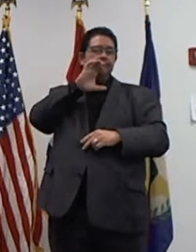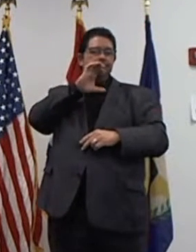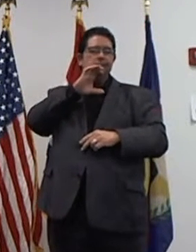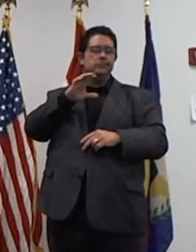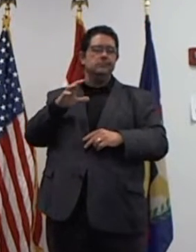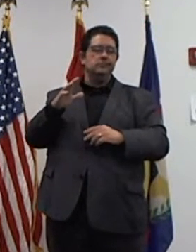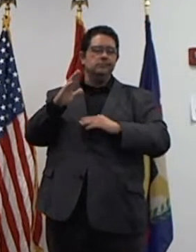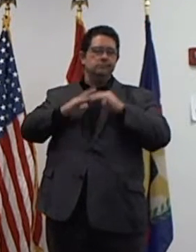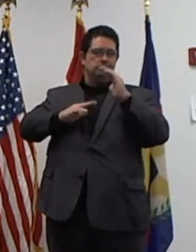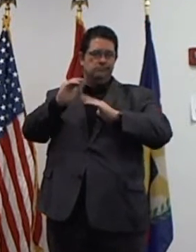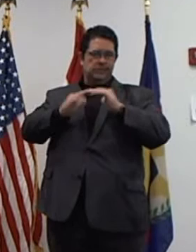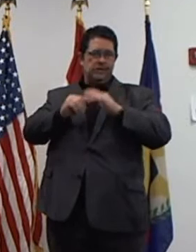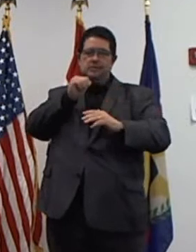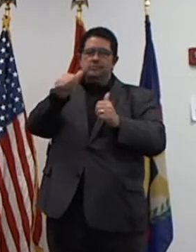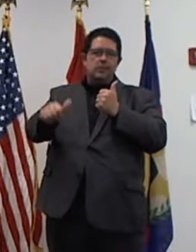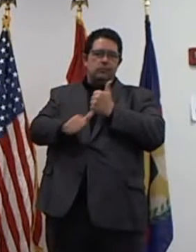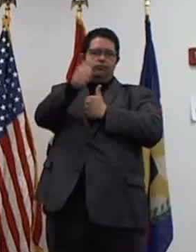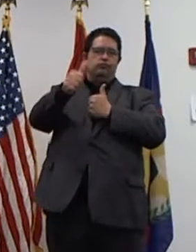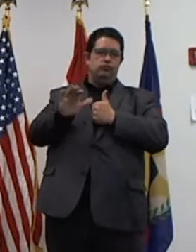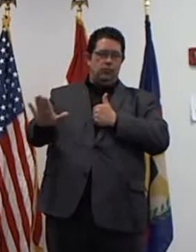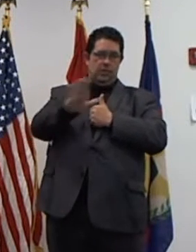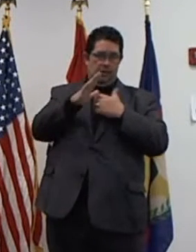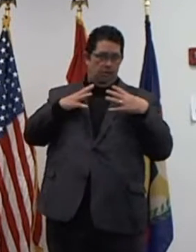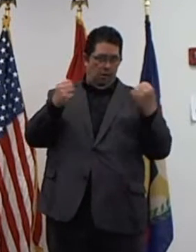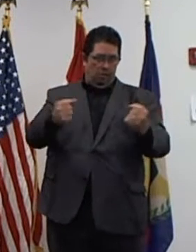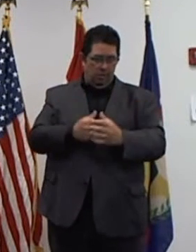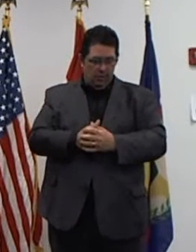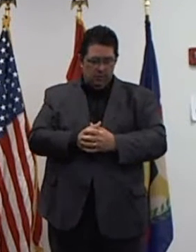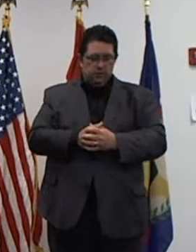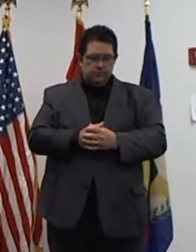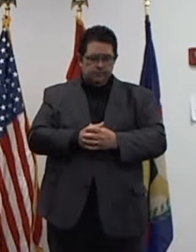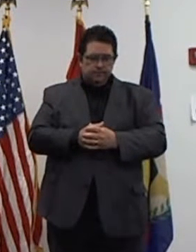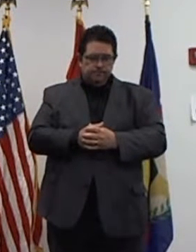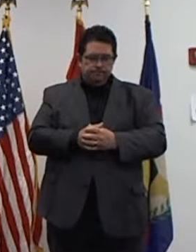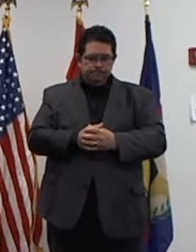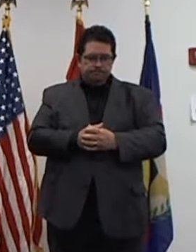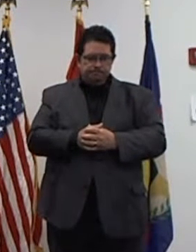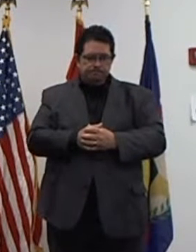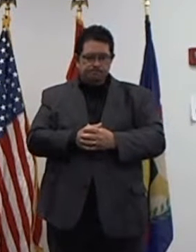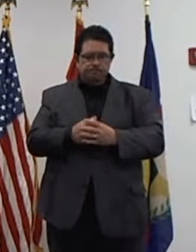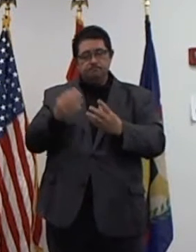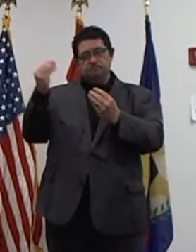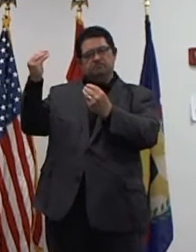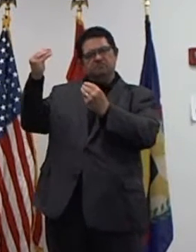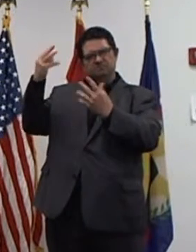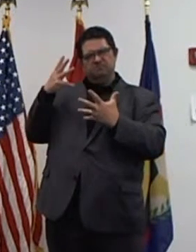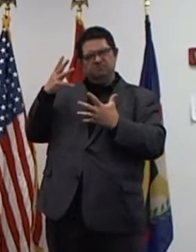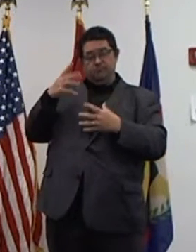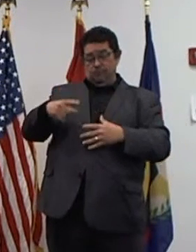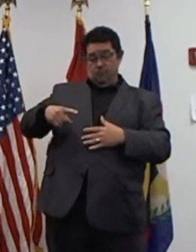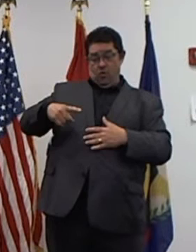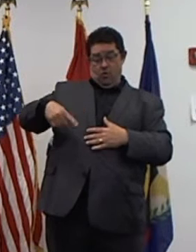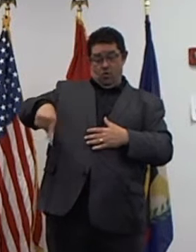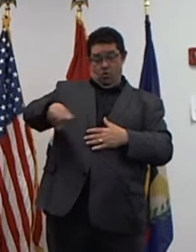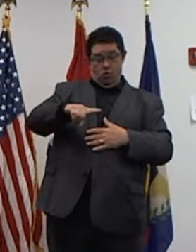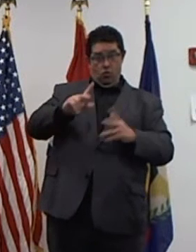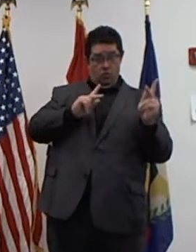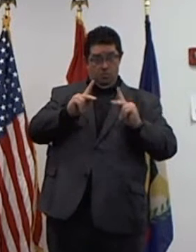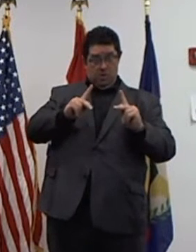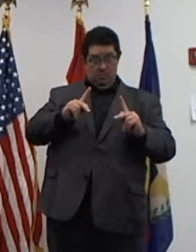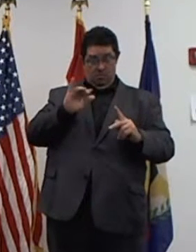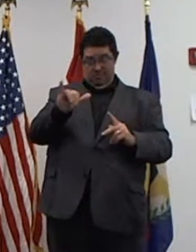that do not risk their health. The data tells us that residents in these types of facilities are the most